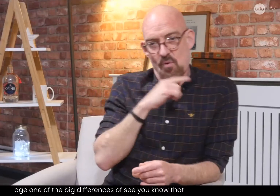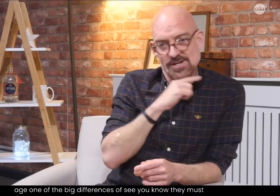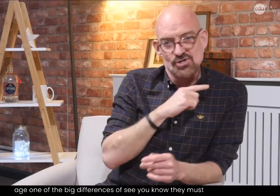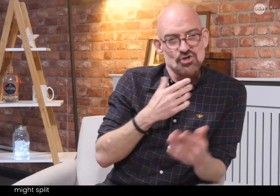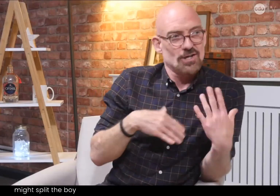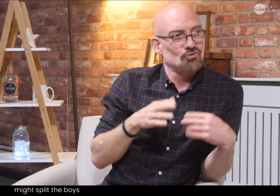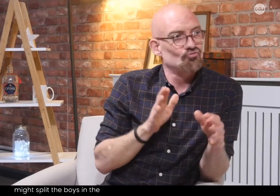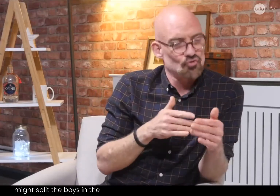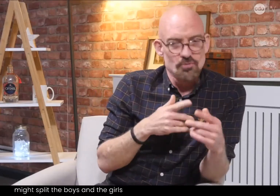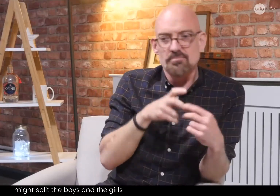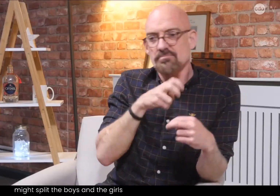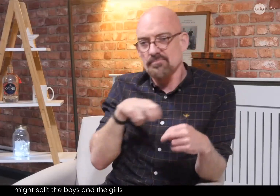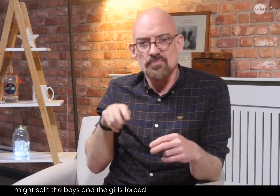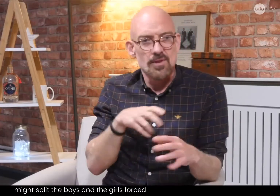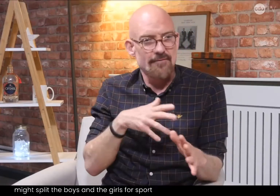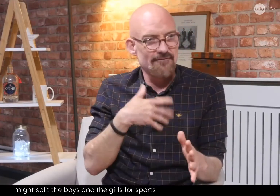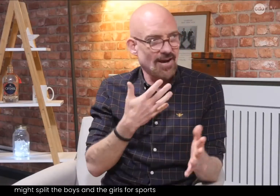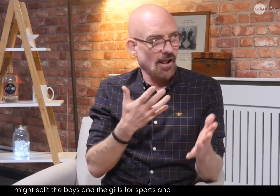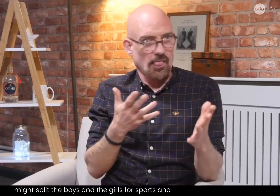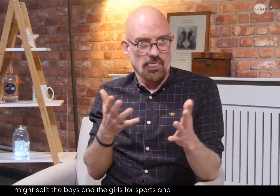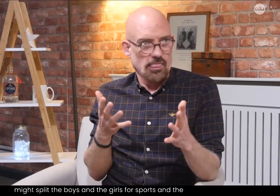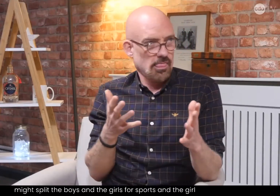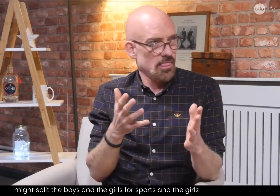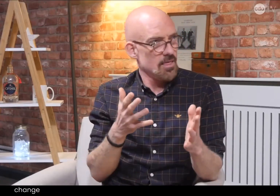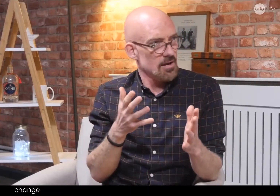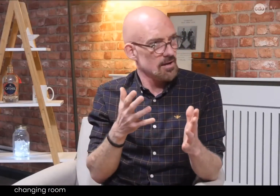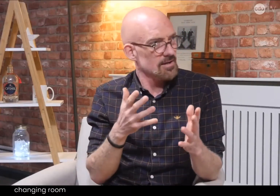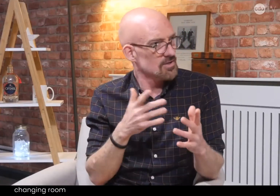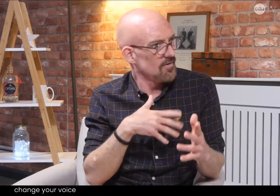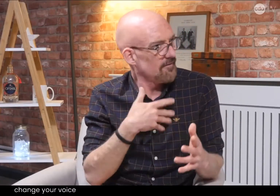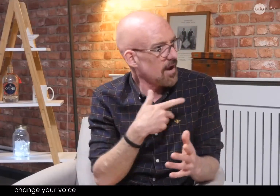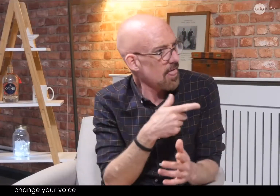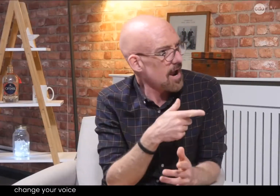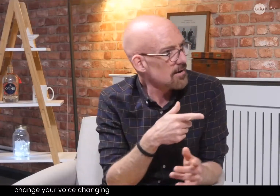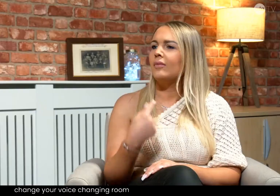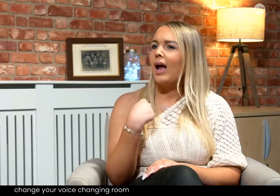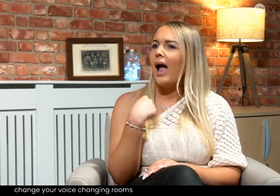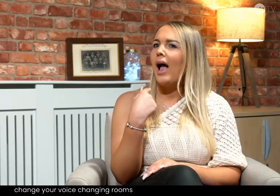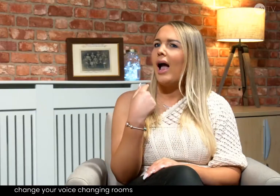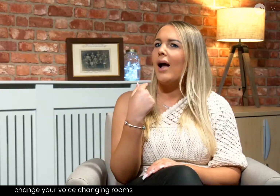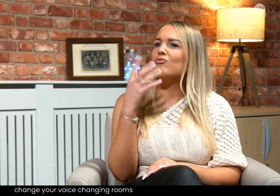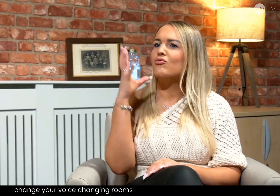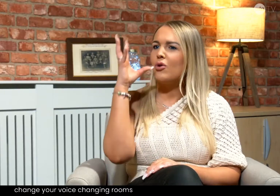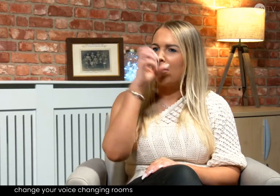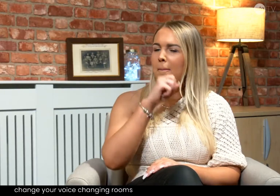for sports and the girls' changing rooms and the boys' changing rooms. So how did you feel about that?